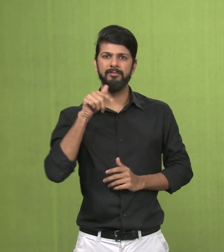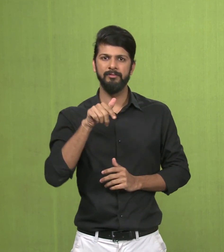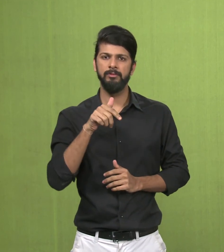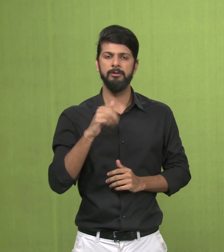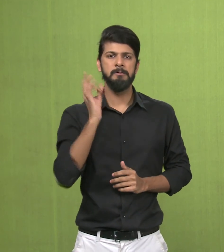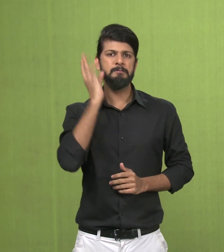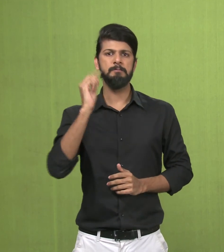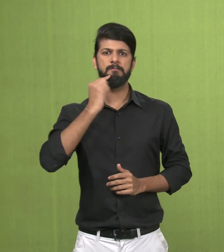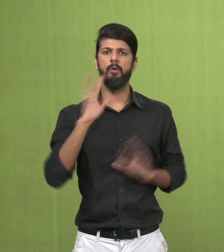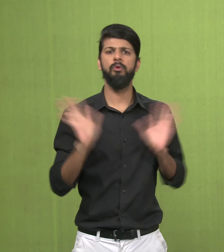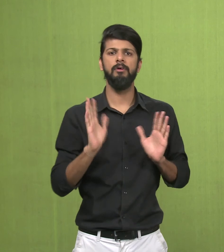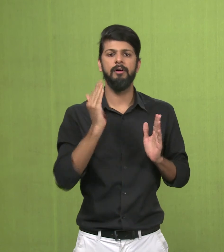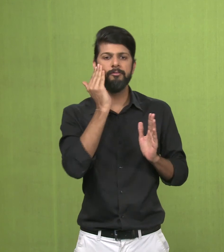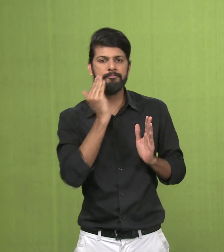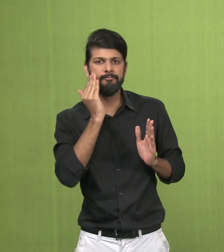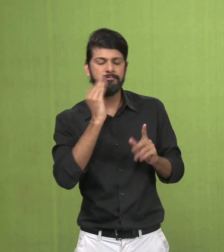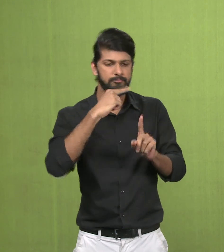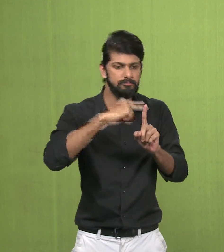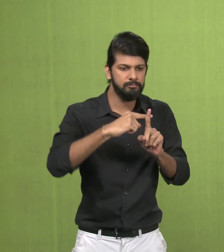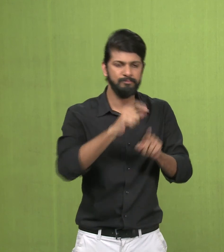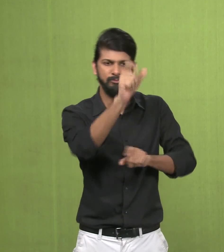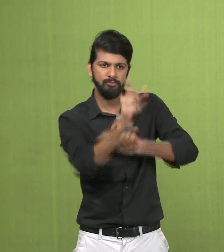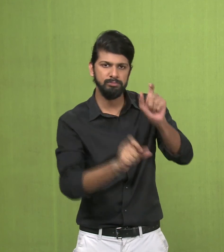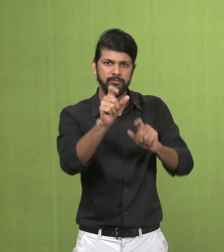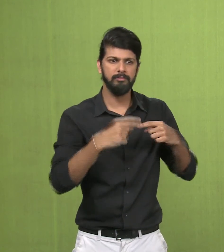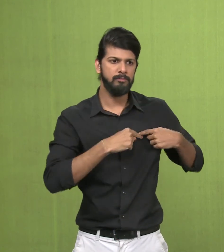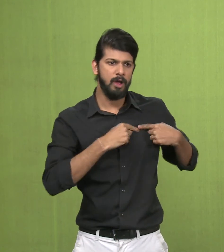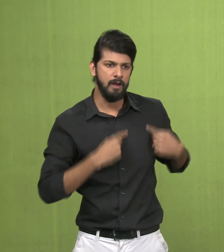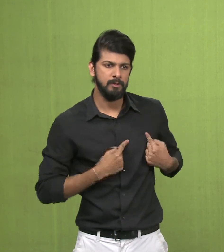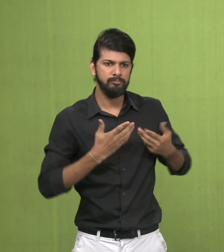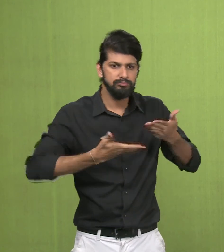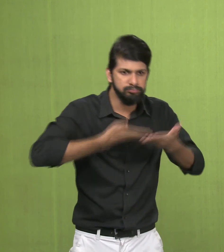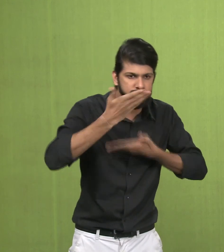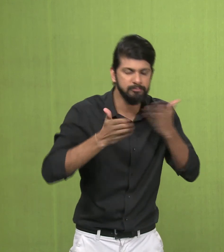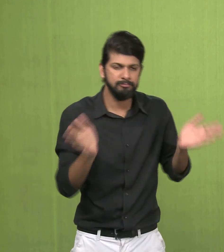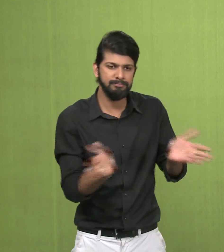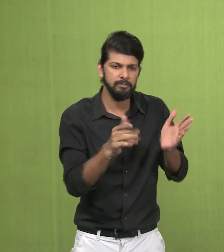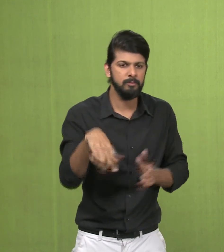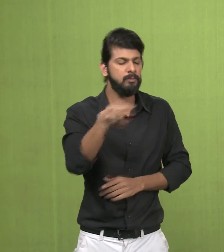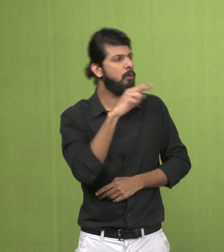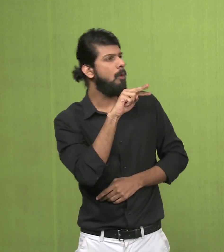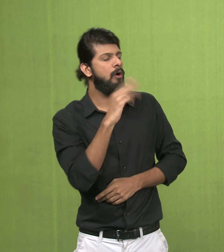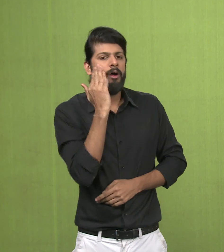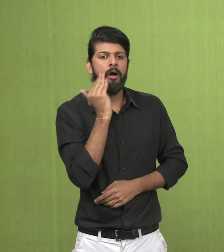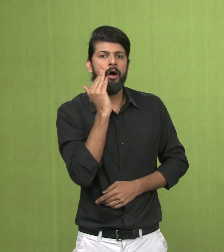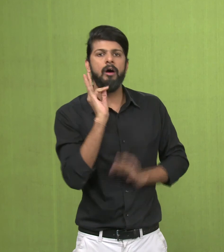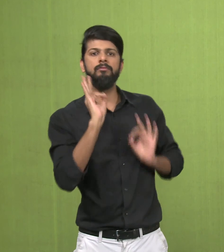Benevolence, as you see in the picture of Jesus, the face depicts grace, positivity and love, and